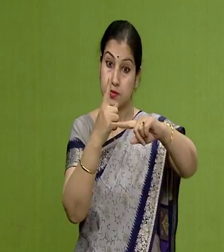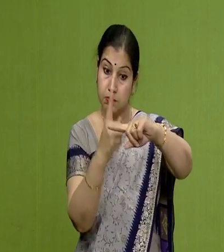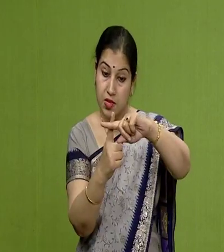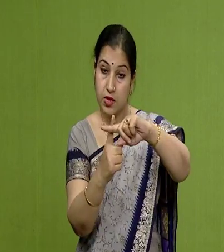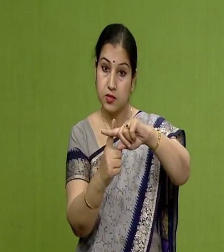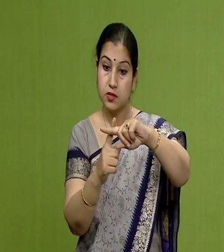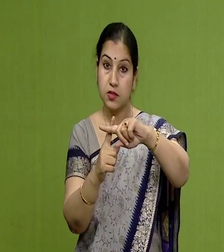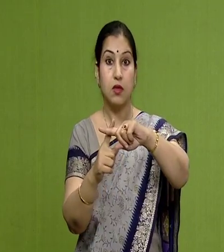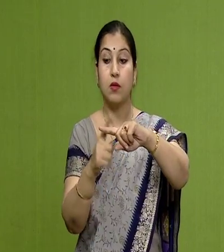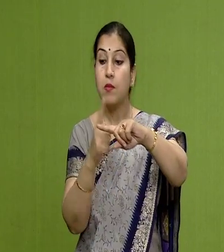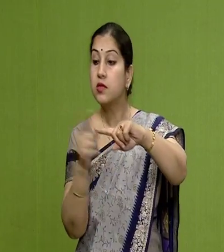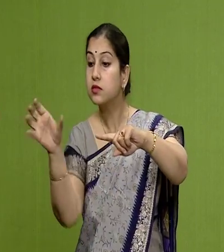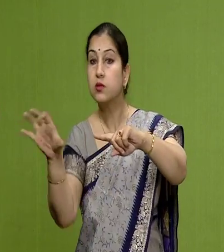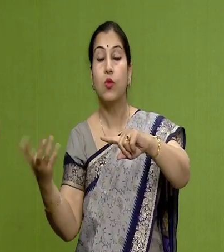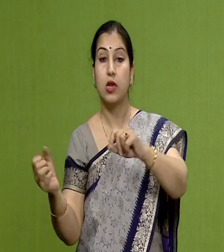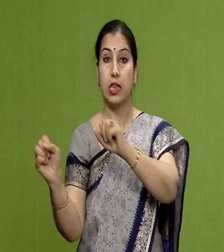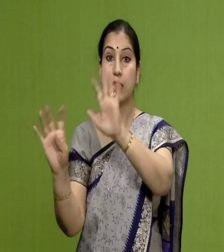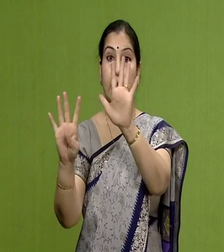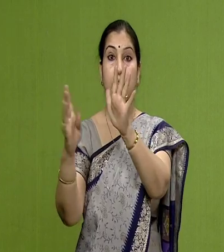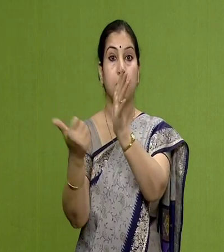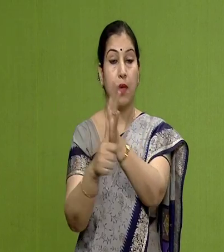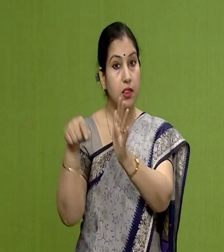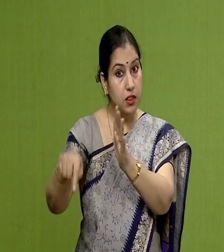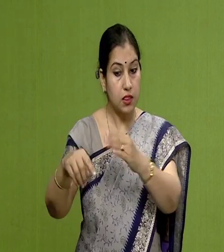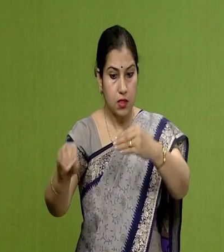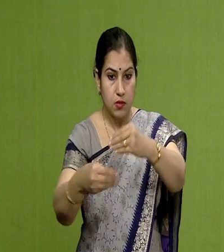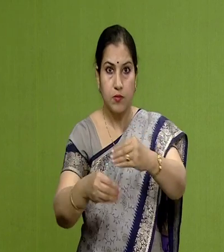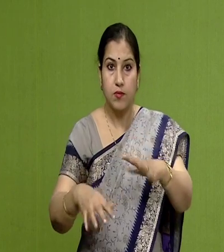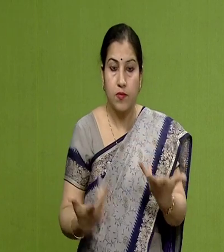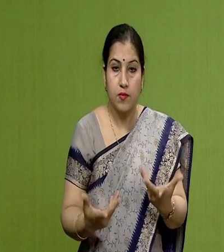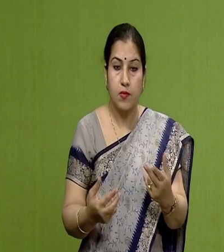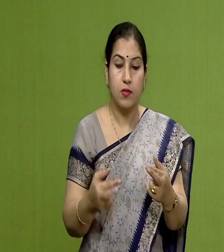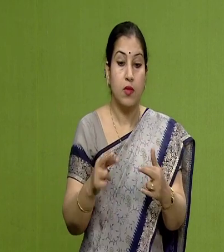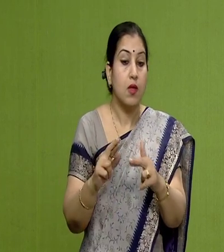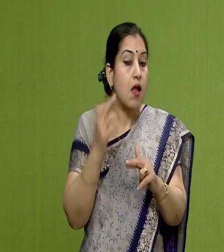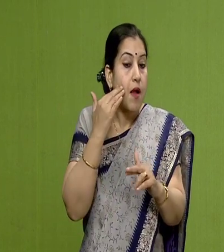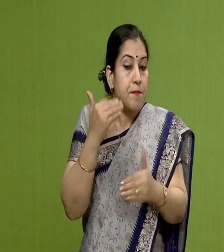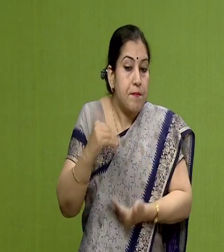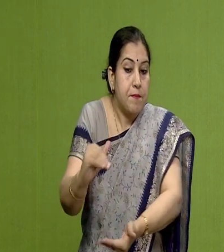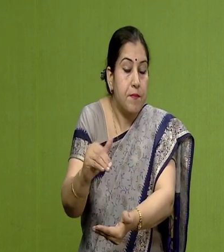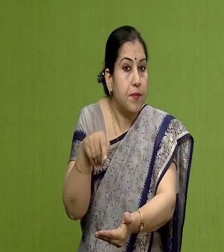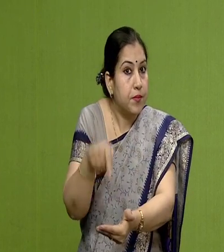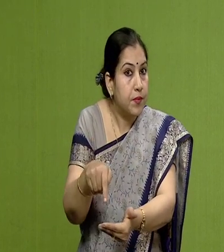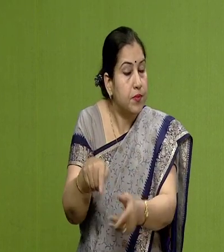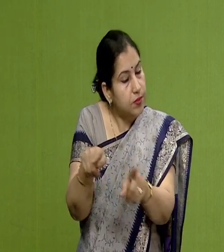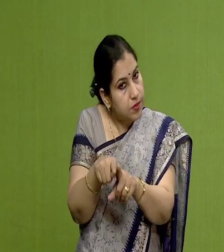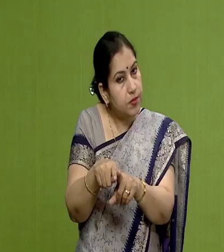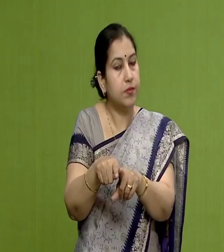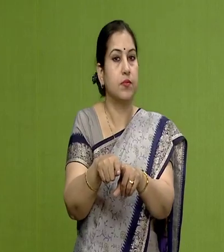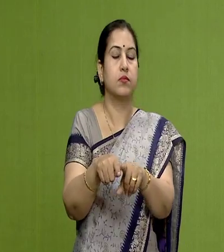Adding another 9 months, it gives expected date of delivery